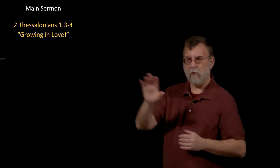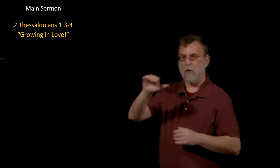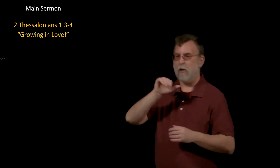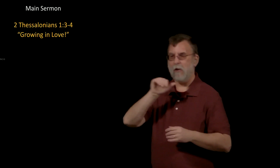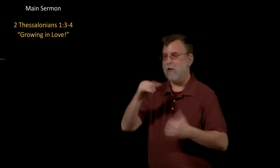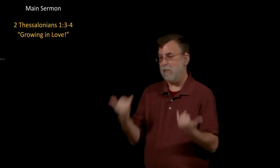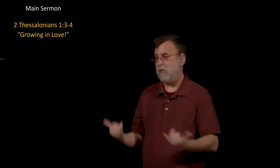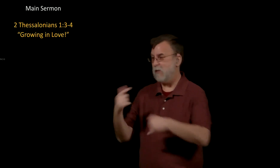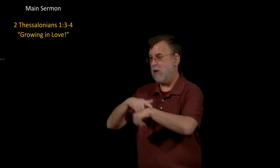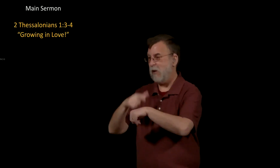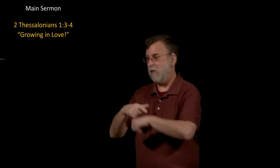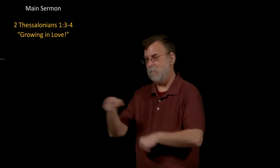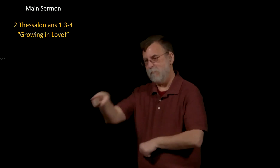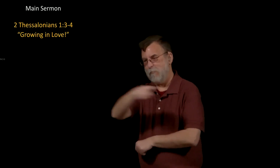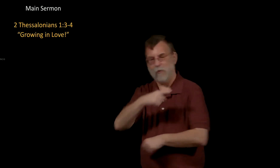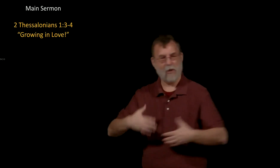I'll give you time to go ahead and read it.